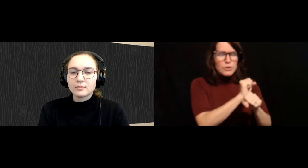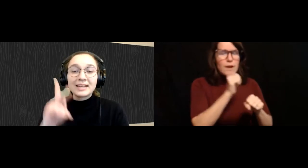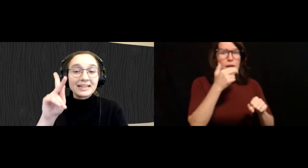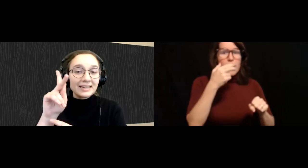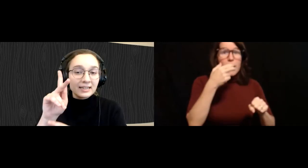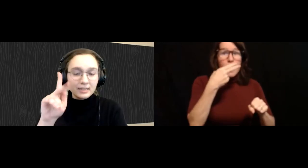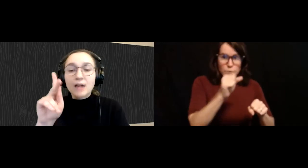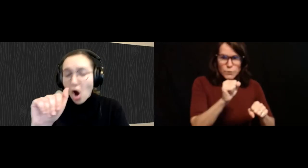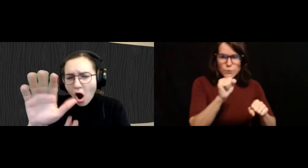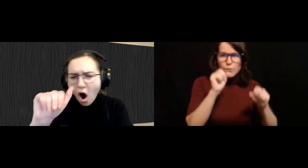Arkansas.